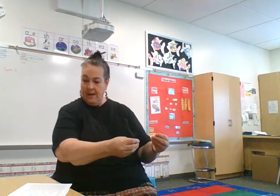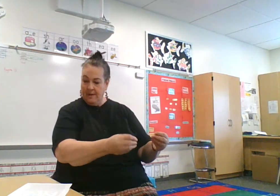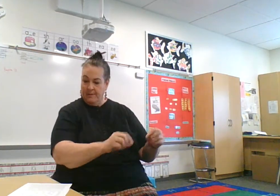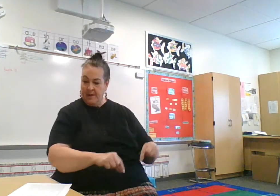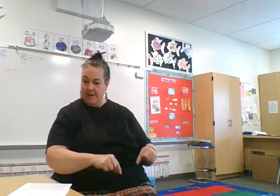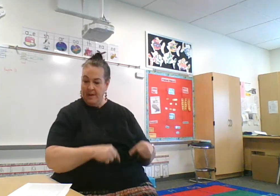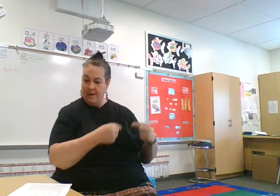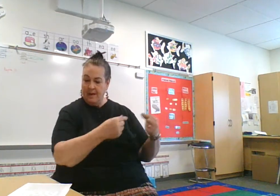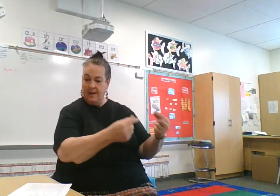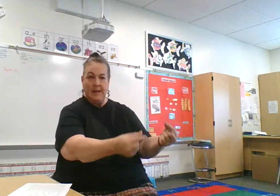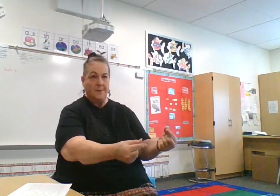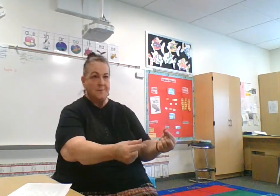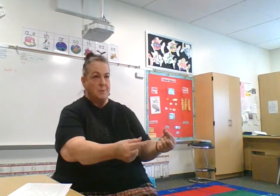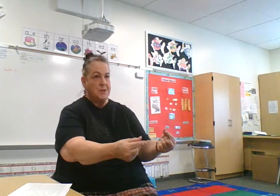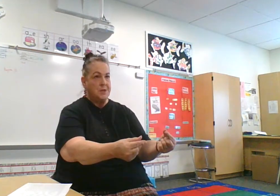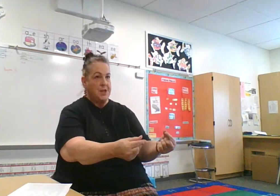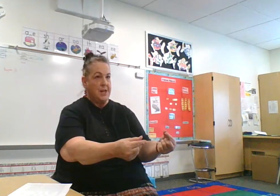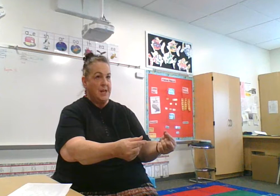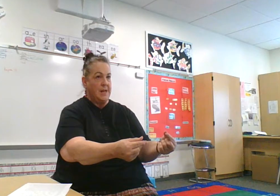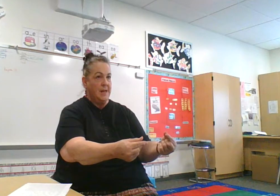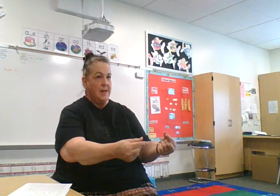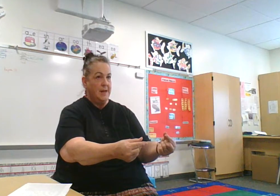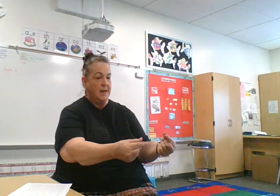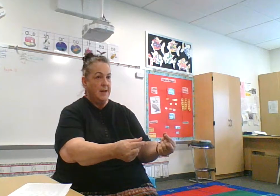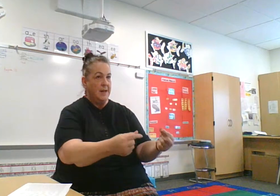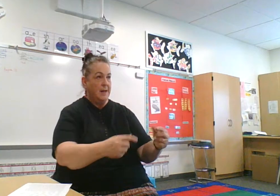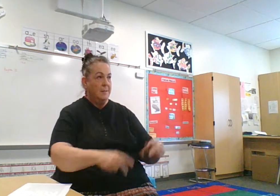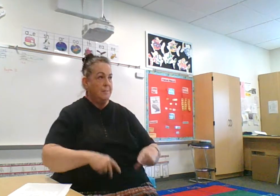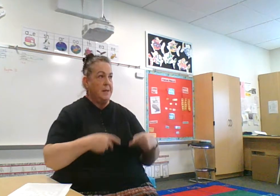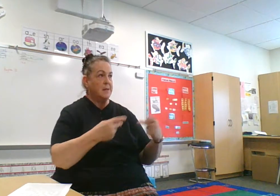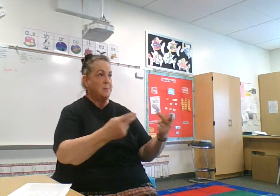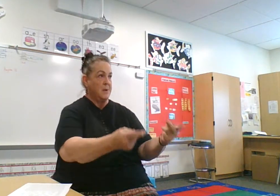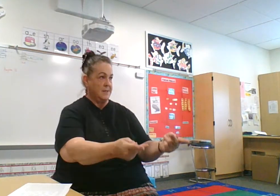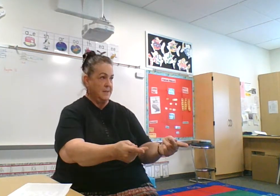Give, gift with a G. P is present.